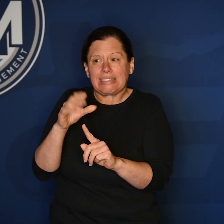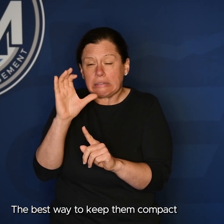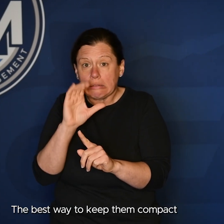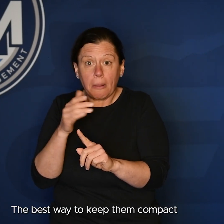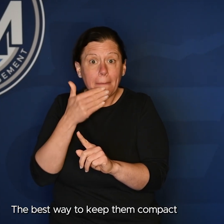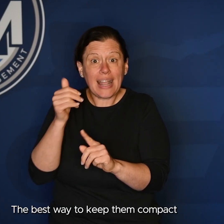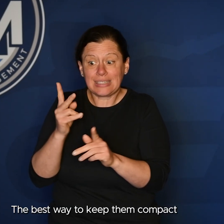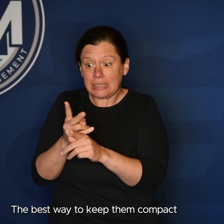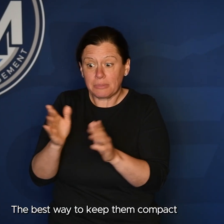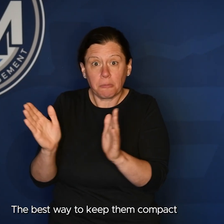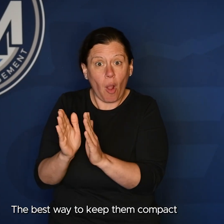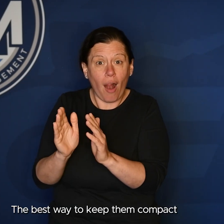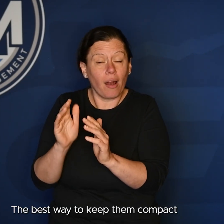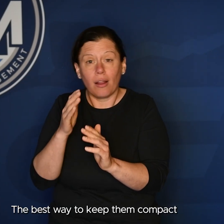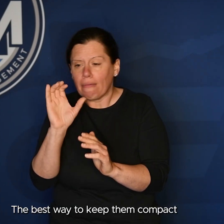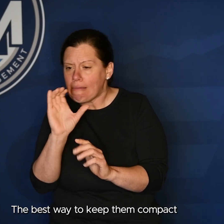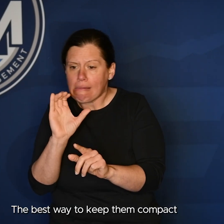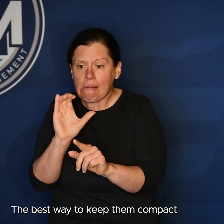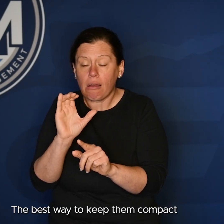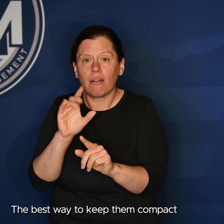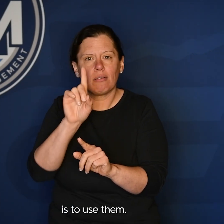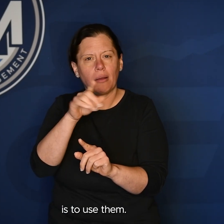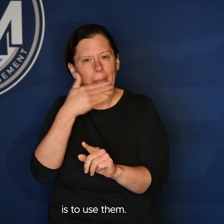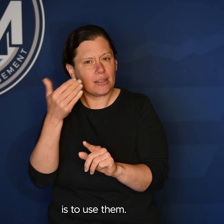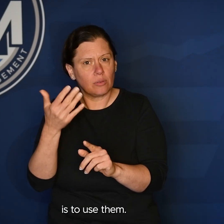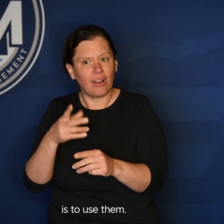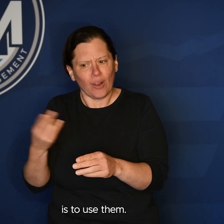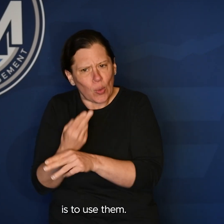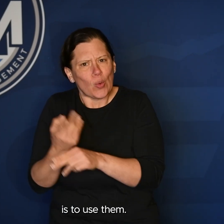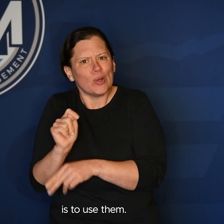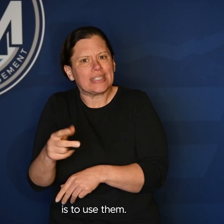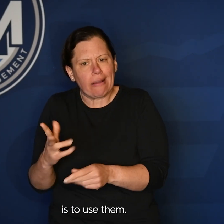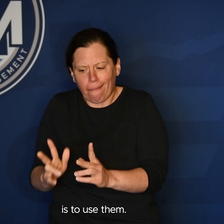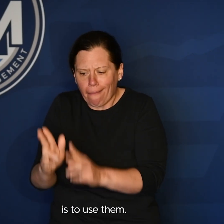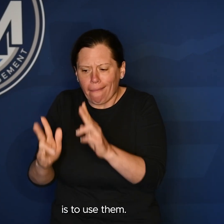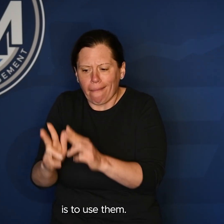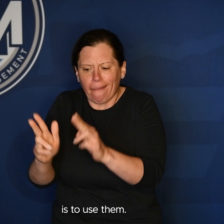The best way to keep them compact is to use them.